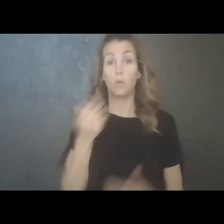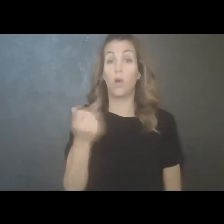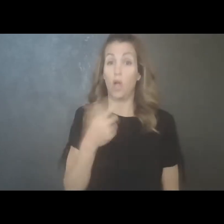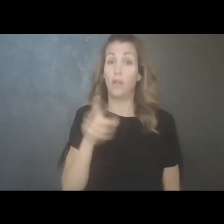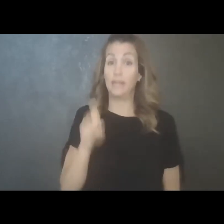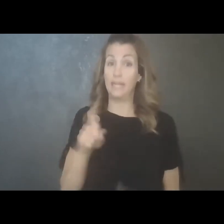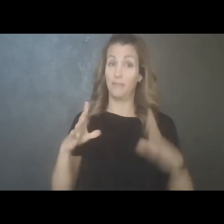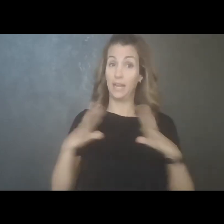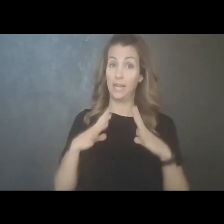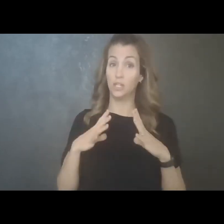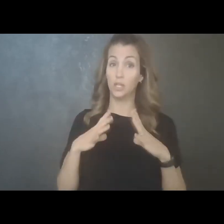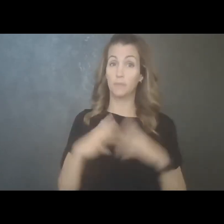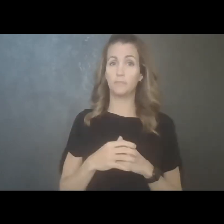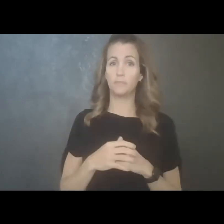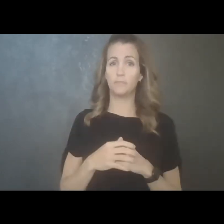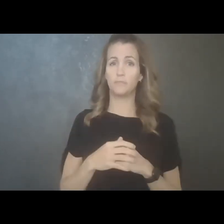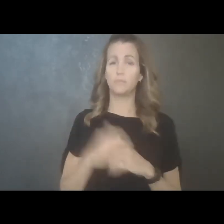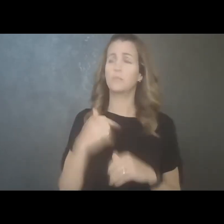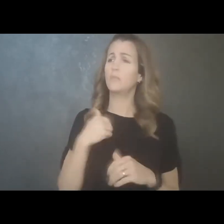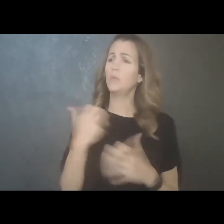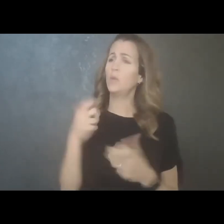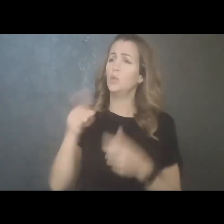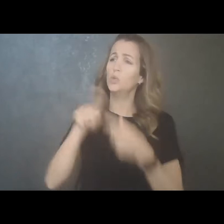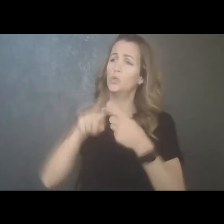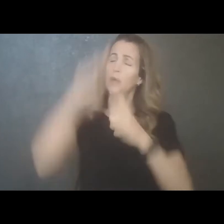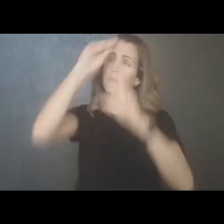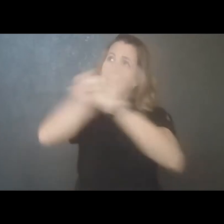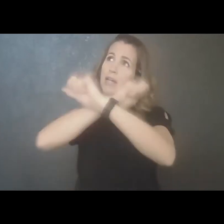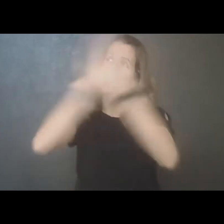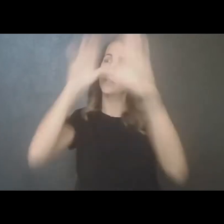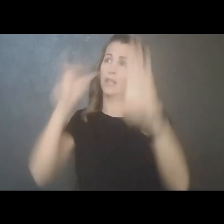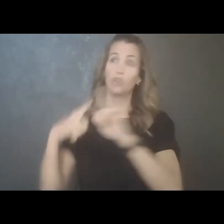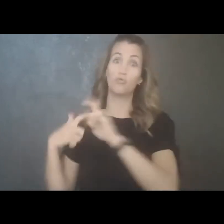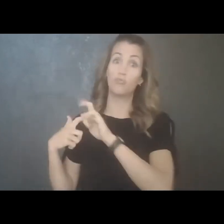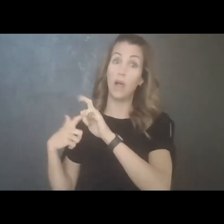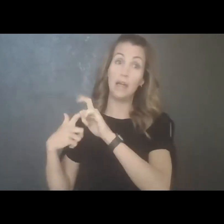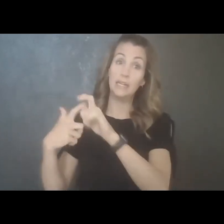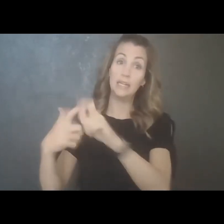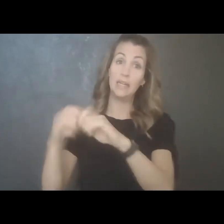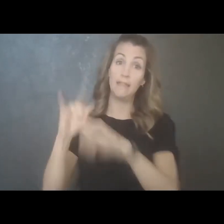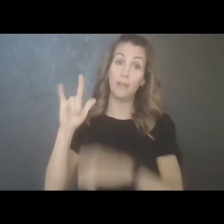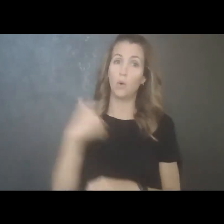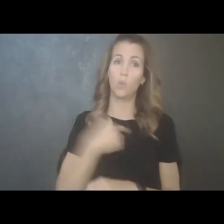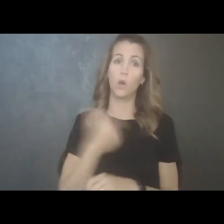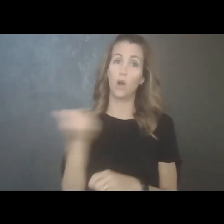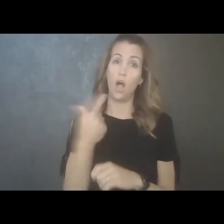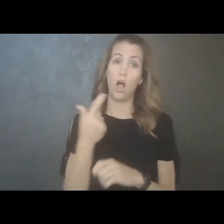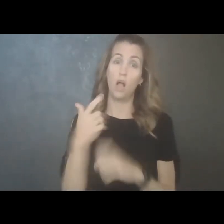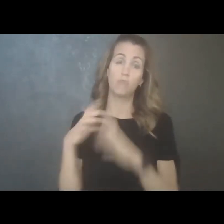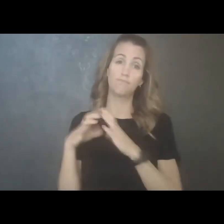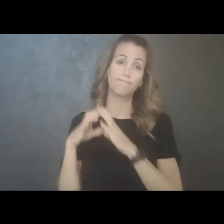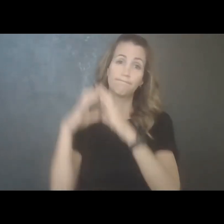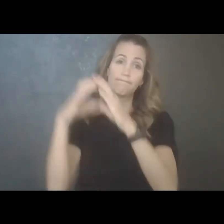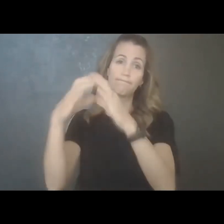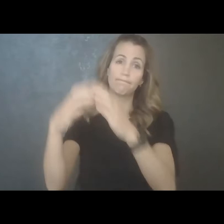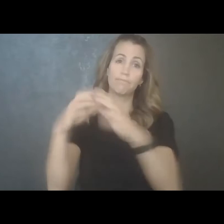vacation. So I want you to imagine that you're running through the airport. We're all going on a vacation, and